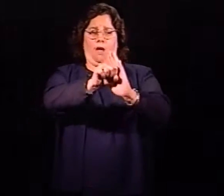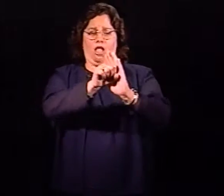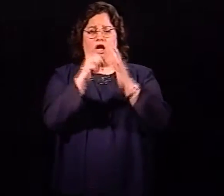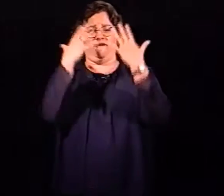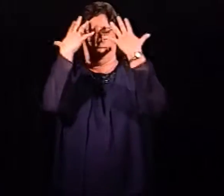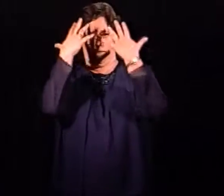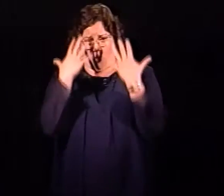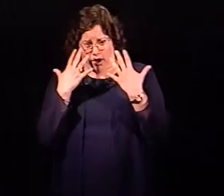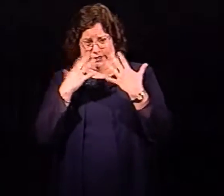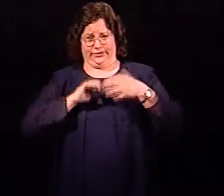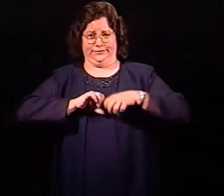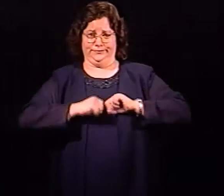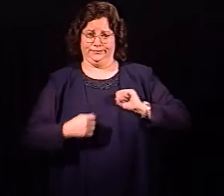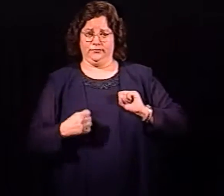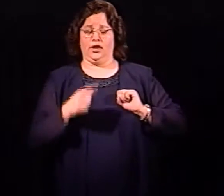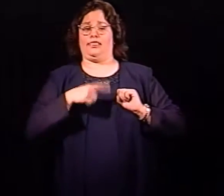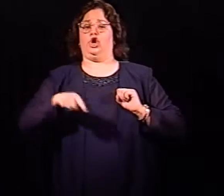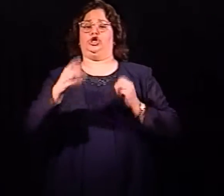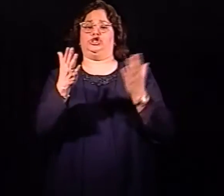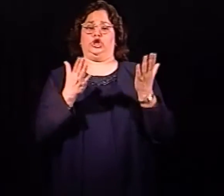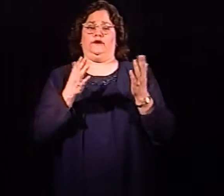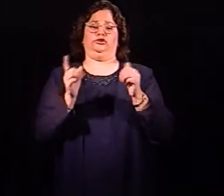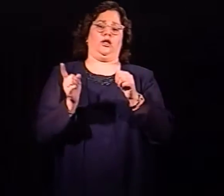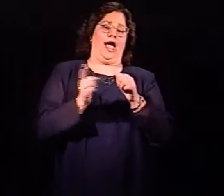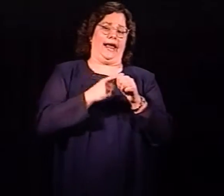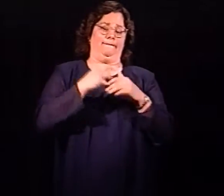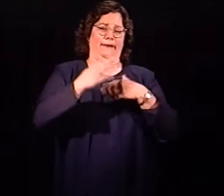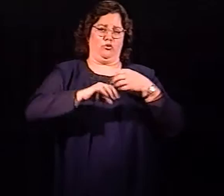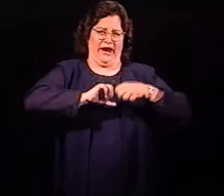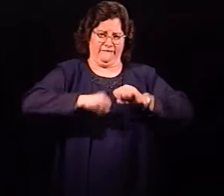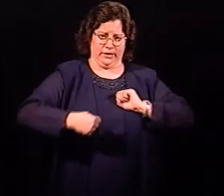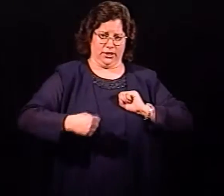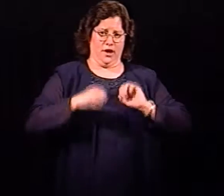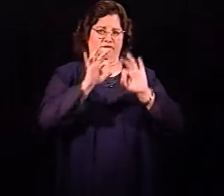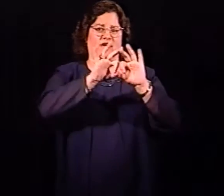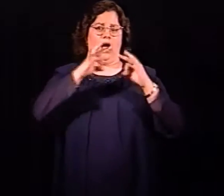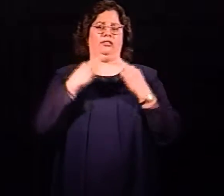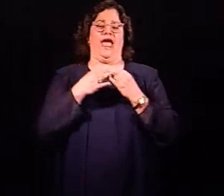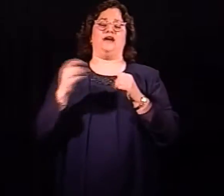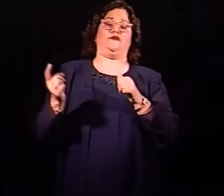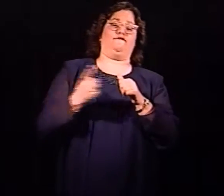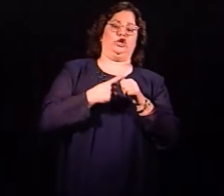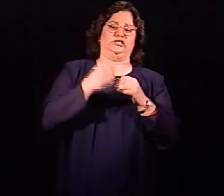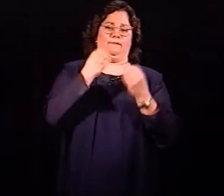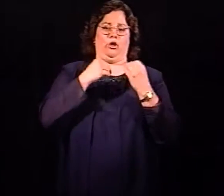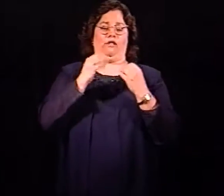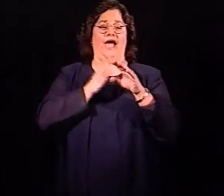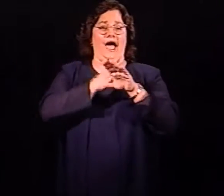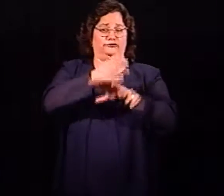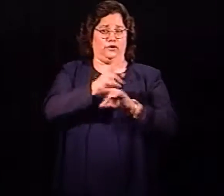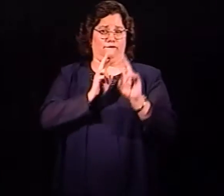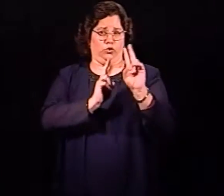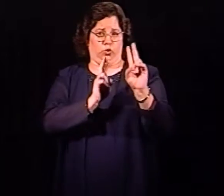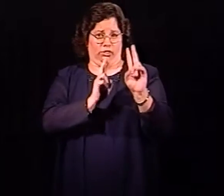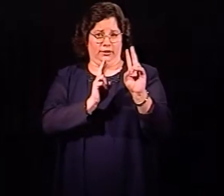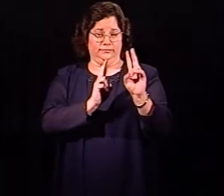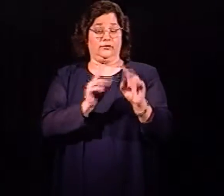mourning. They are served to a bereaved family as their first meal after a funeral. At the